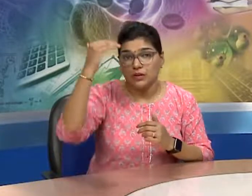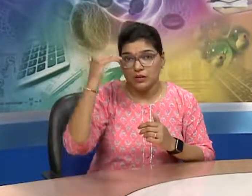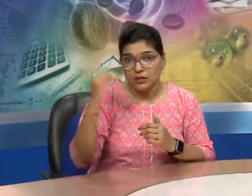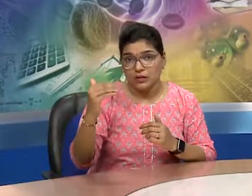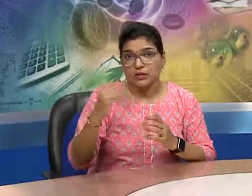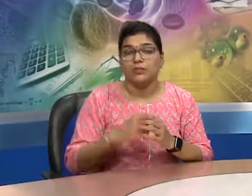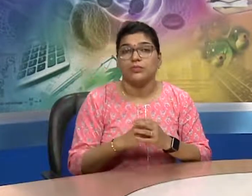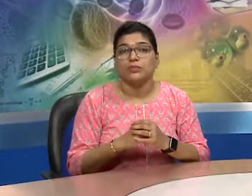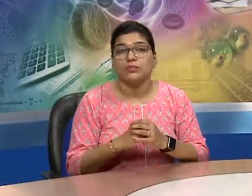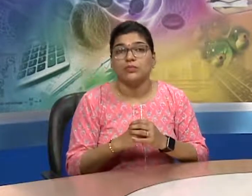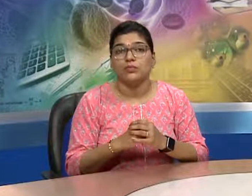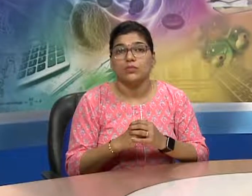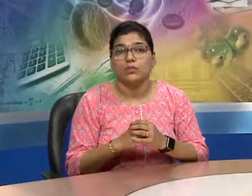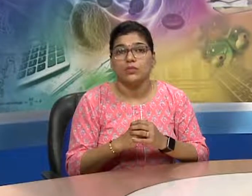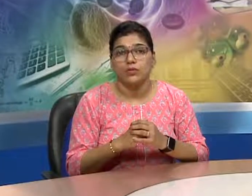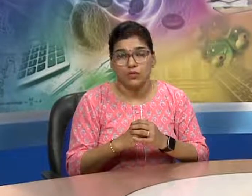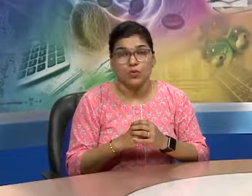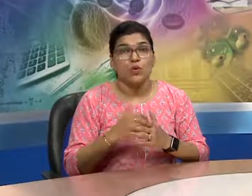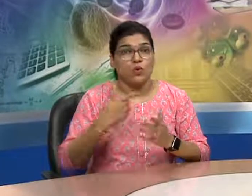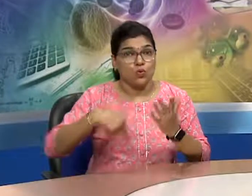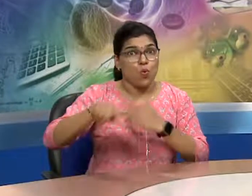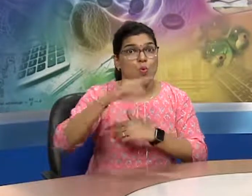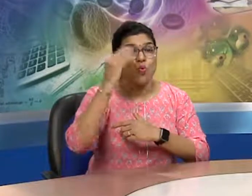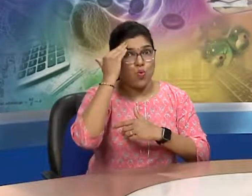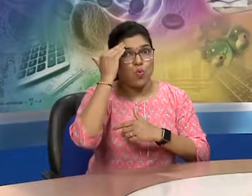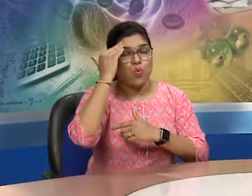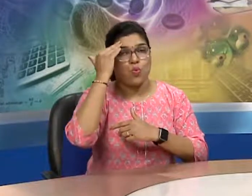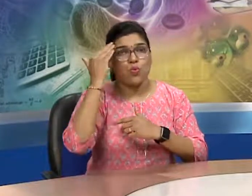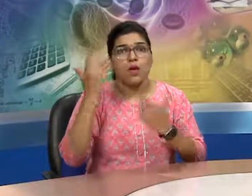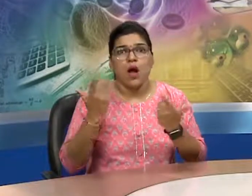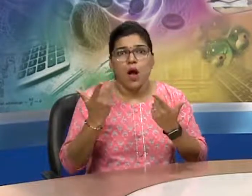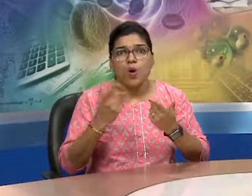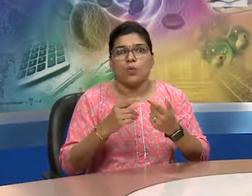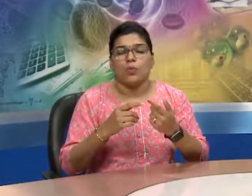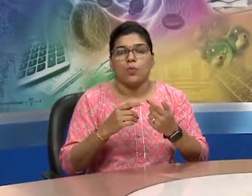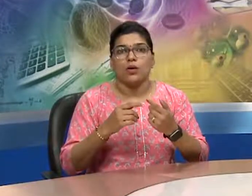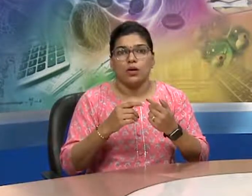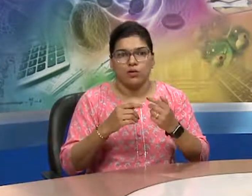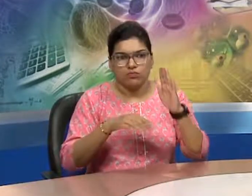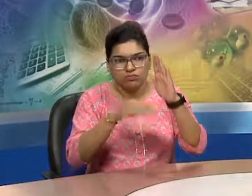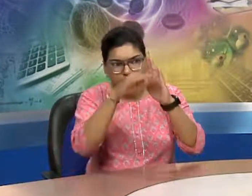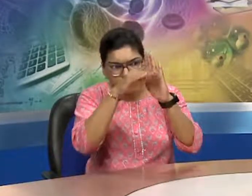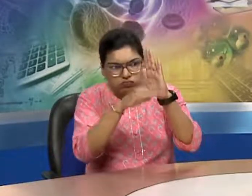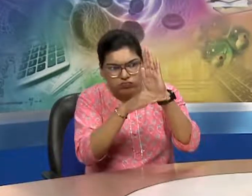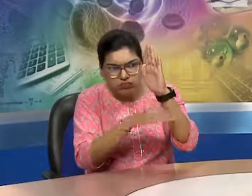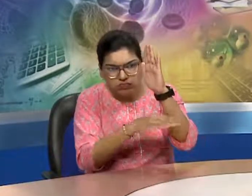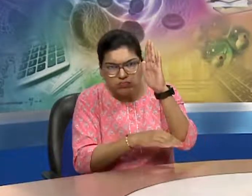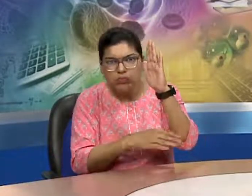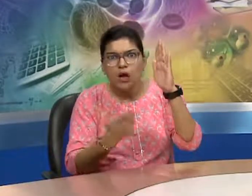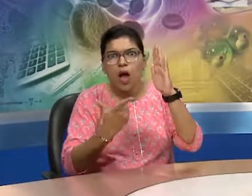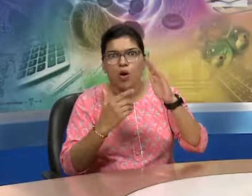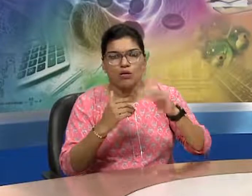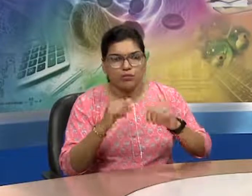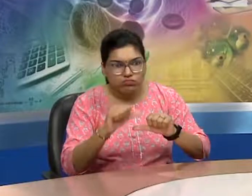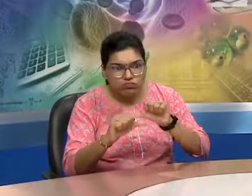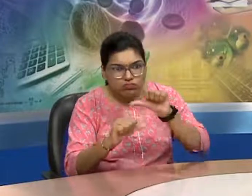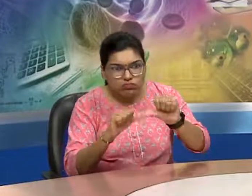are related. After that, we will be able to recognize